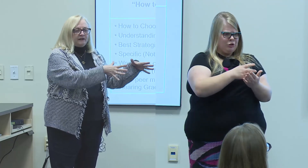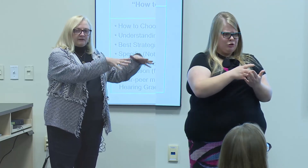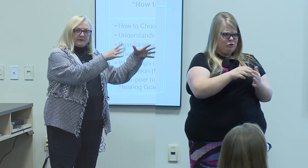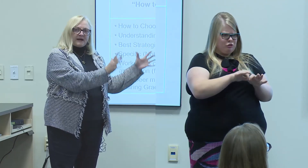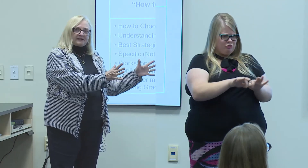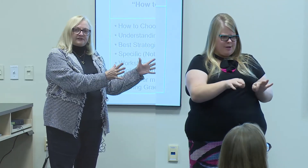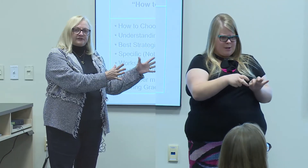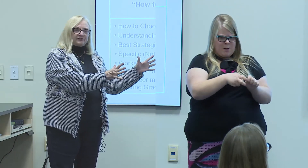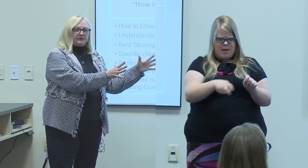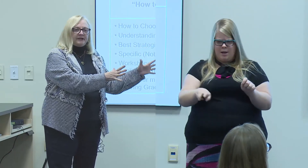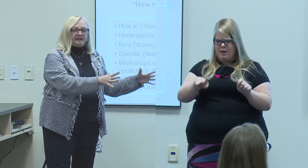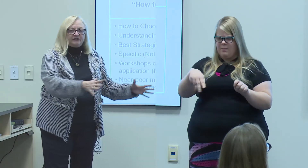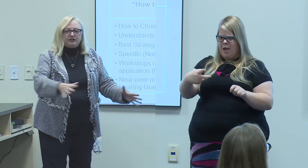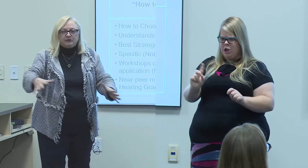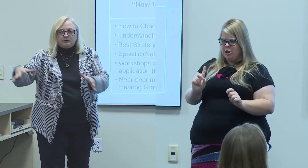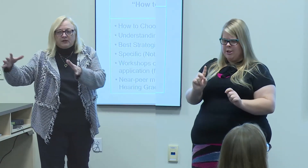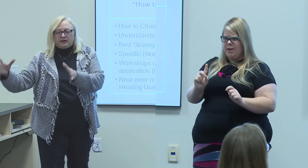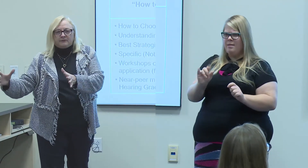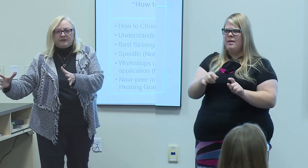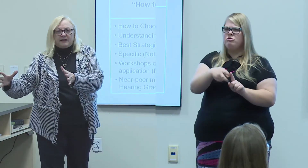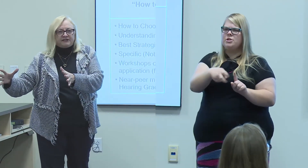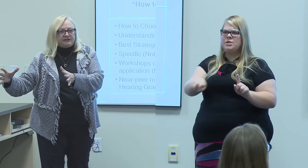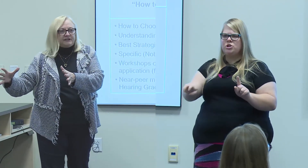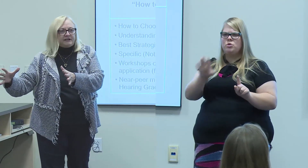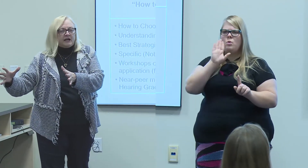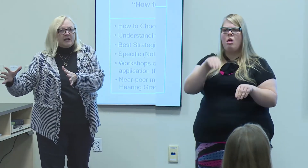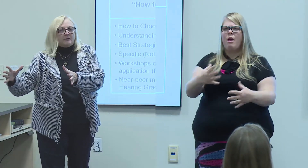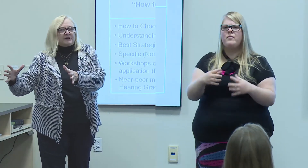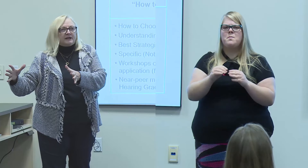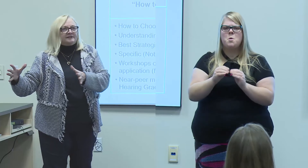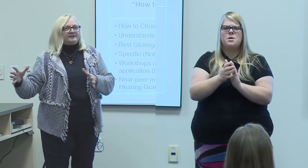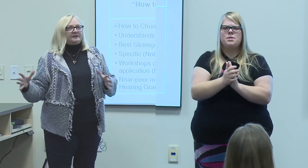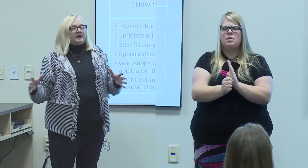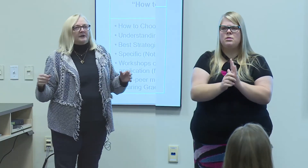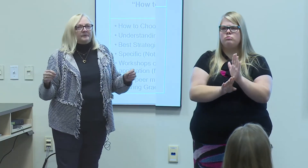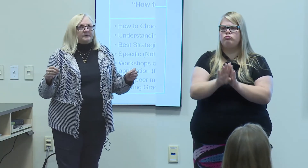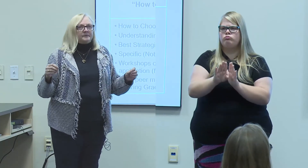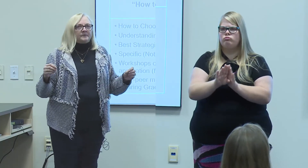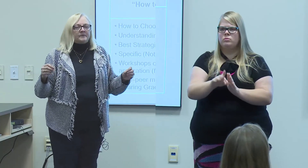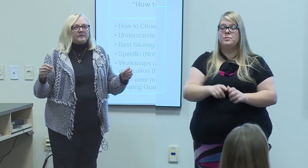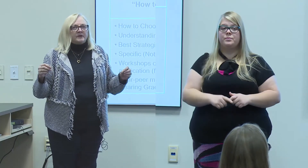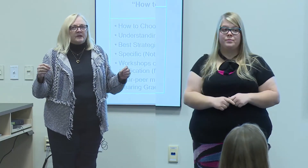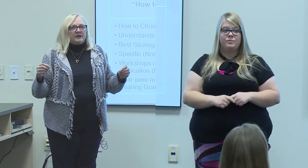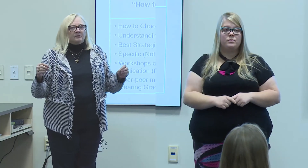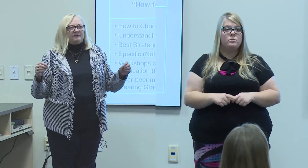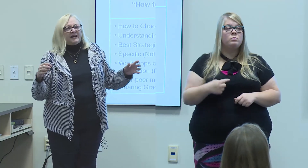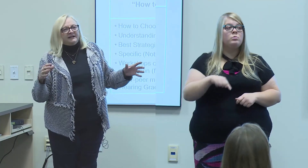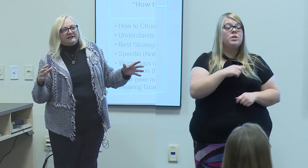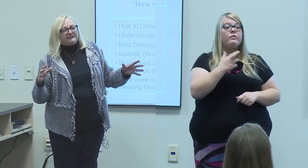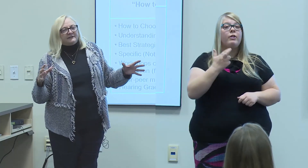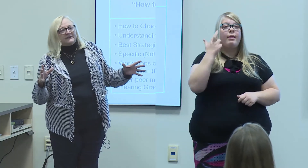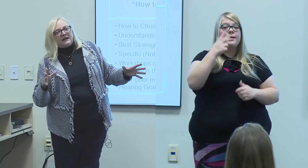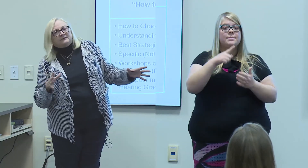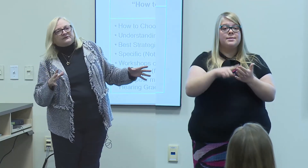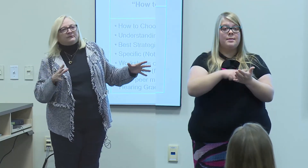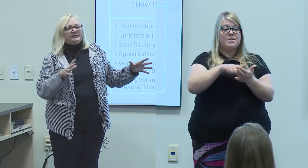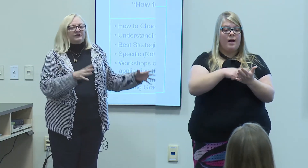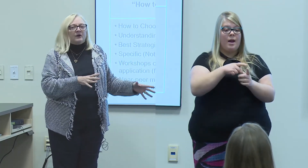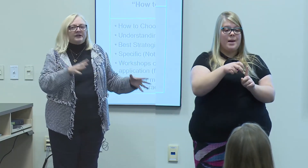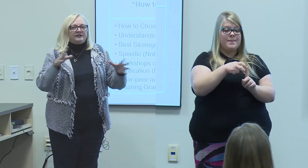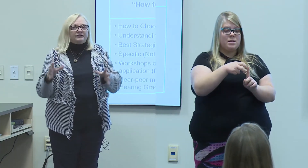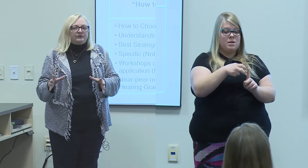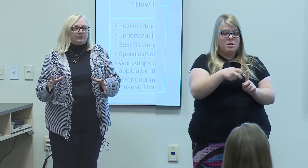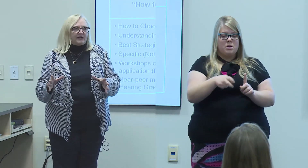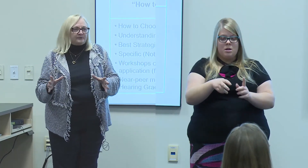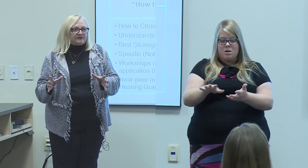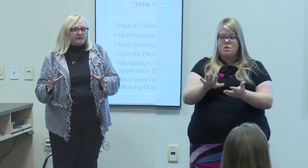transition from the master's degree into the PhD, because we're finding that sometimes when you